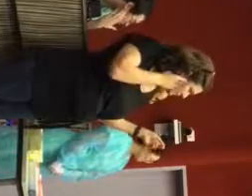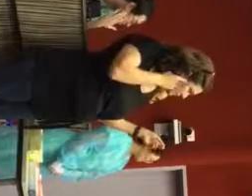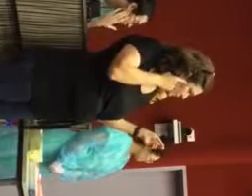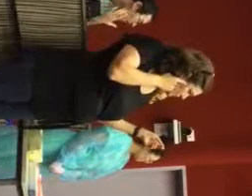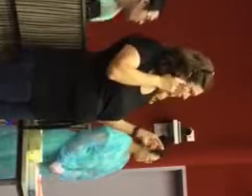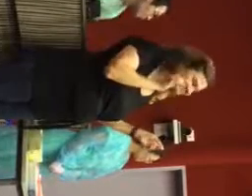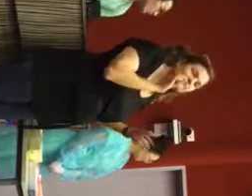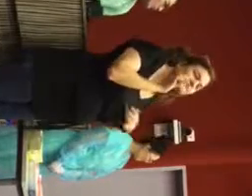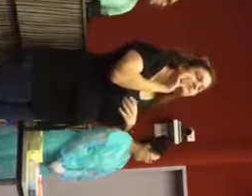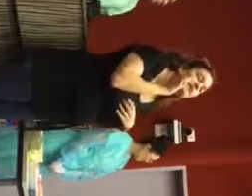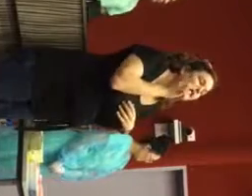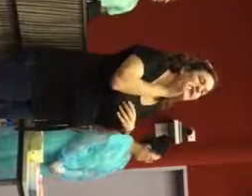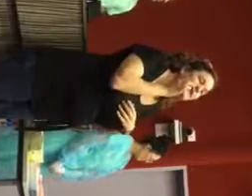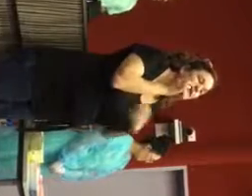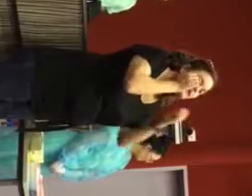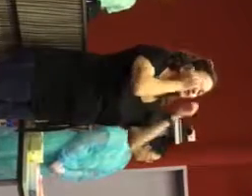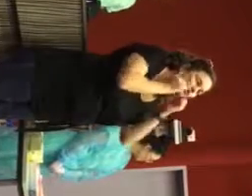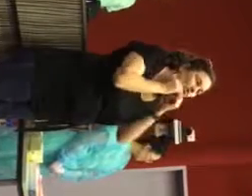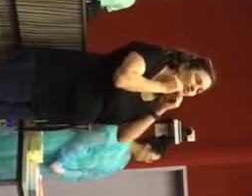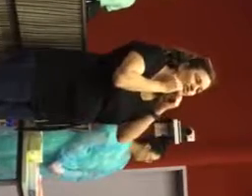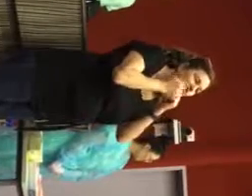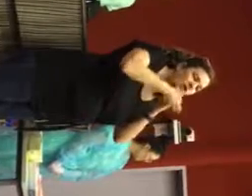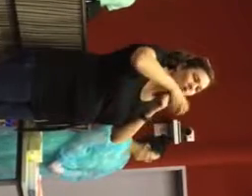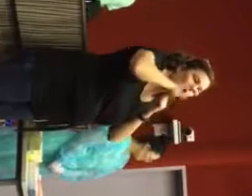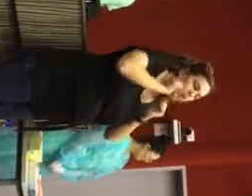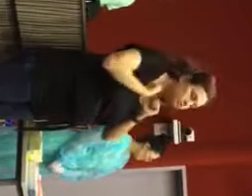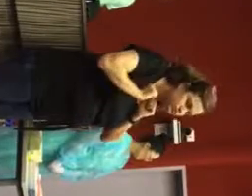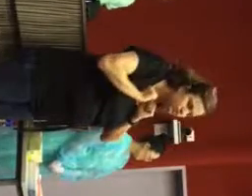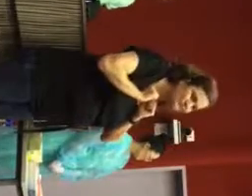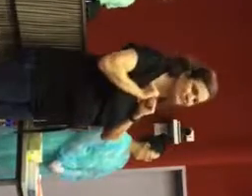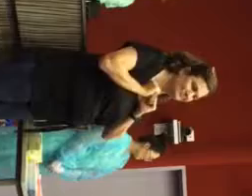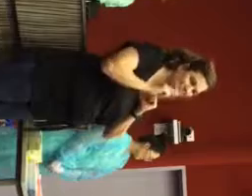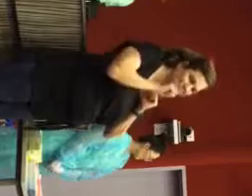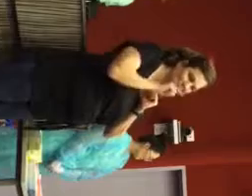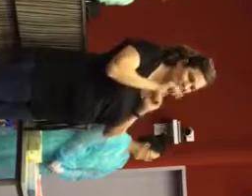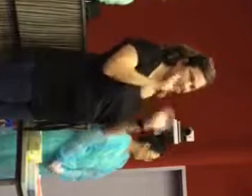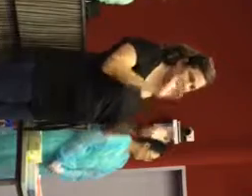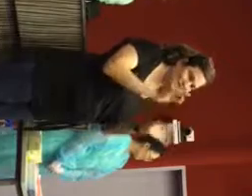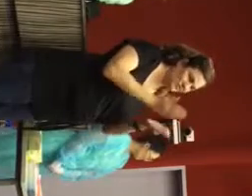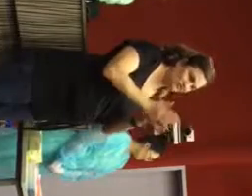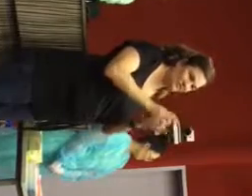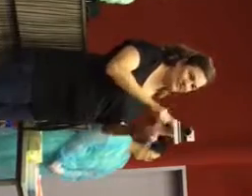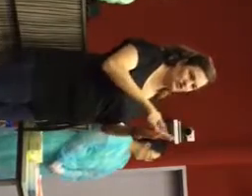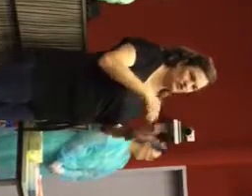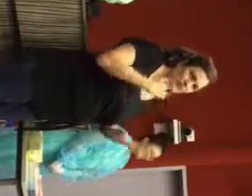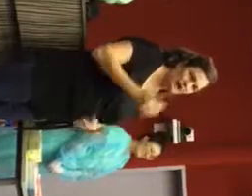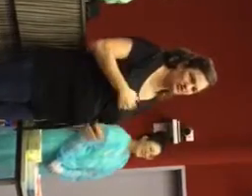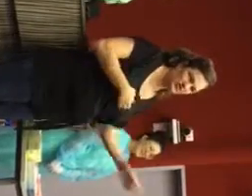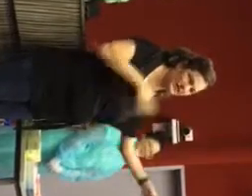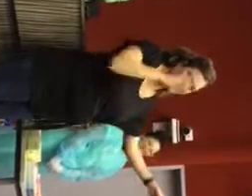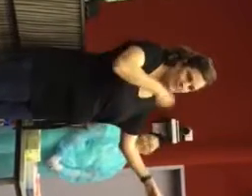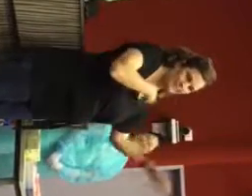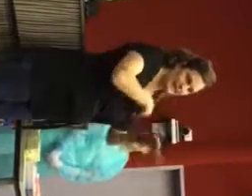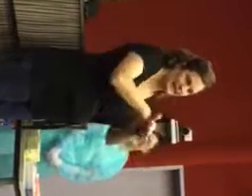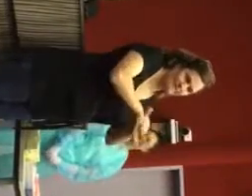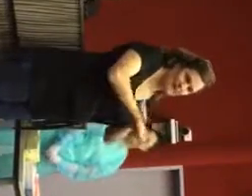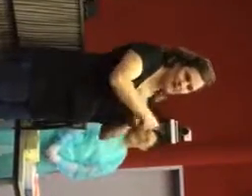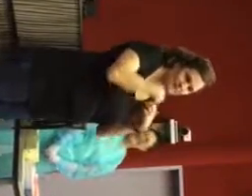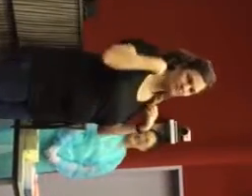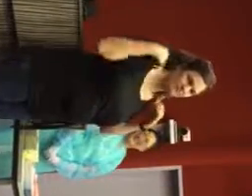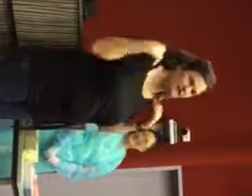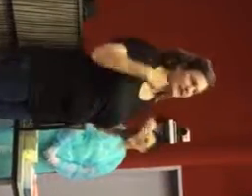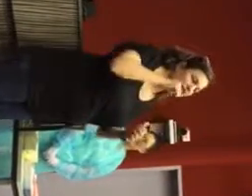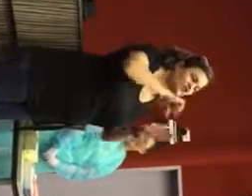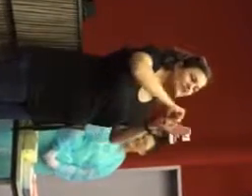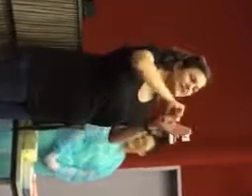necessary? little clinical evidence to suggest that mouthwashes do any good. It's an expensive way of just spitting things down the drain, as far as I'm concerned,